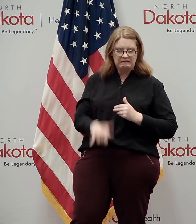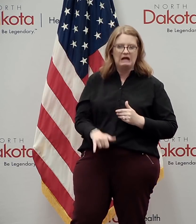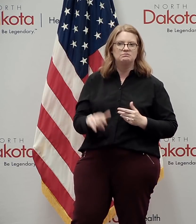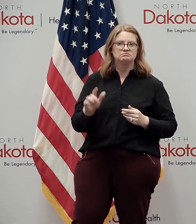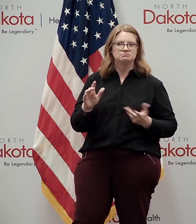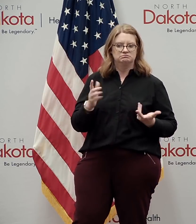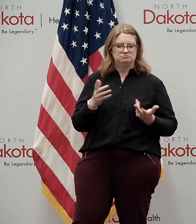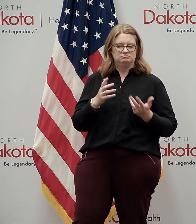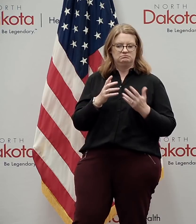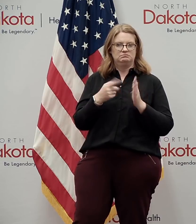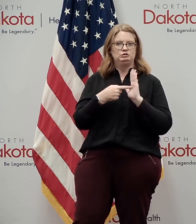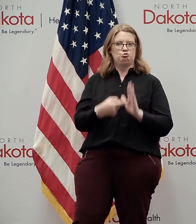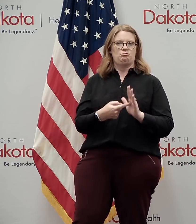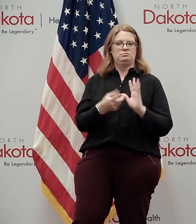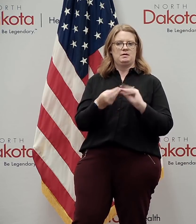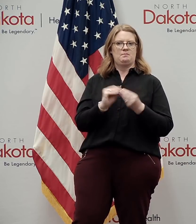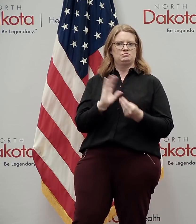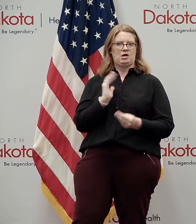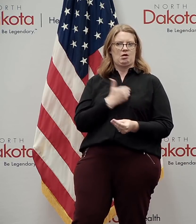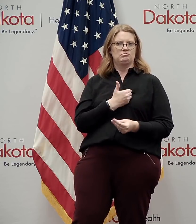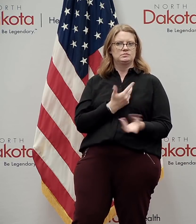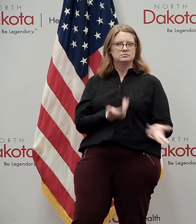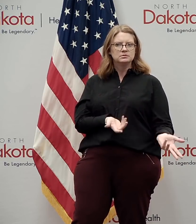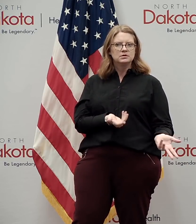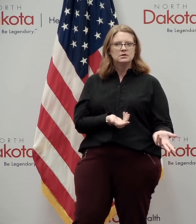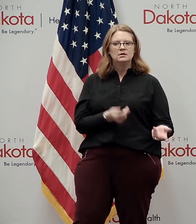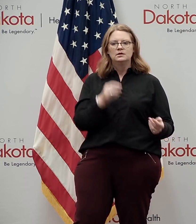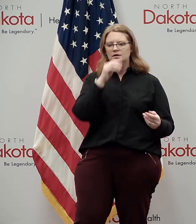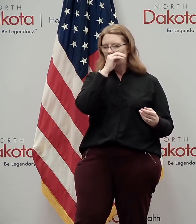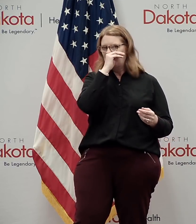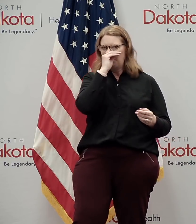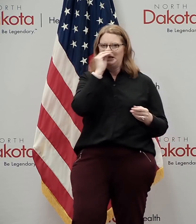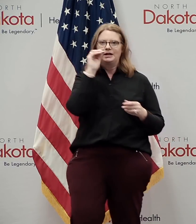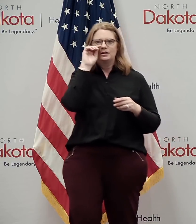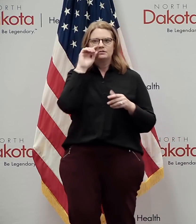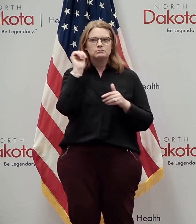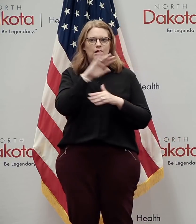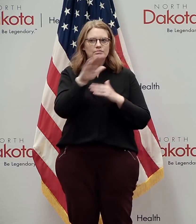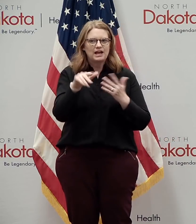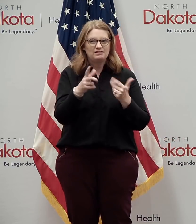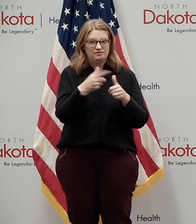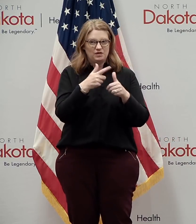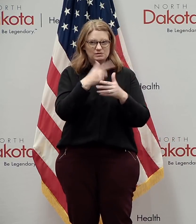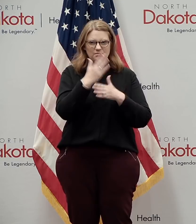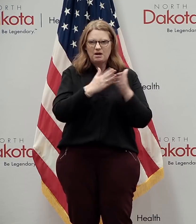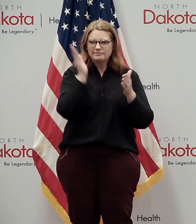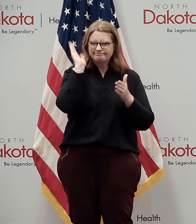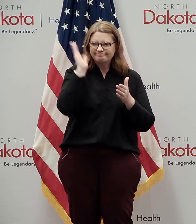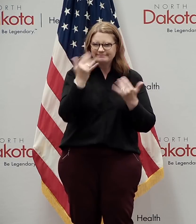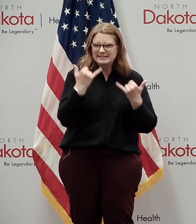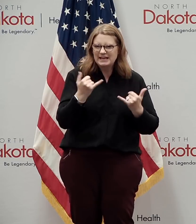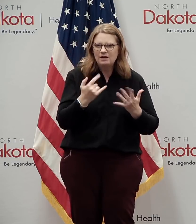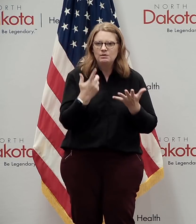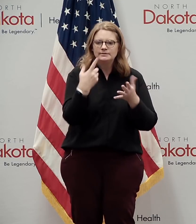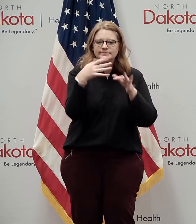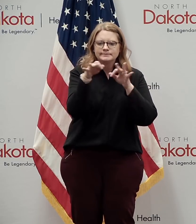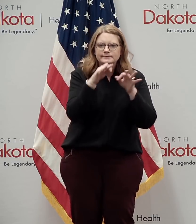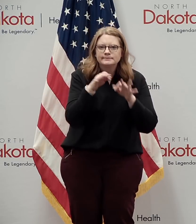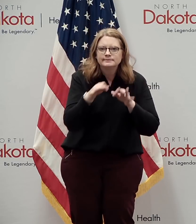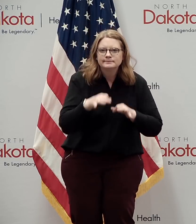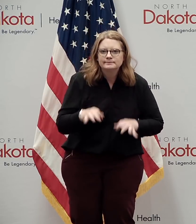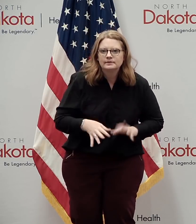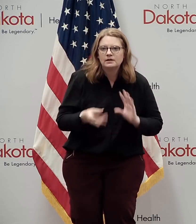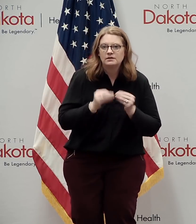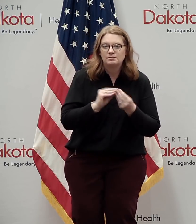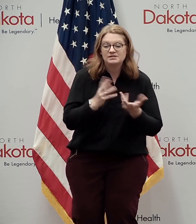there's additional information, we walked through all the block and tackling today, but if there's things that we can do with the numbers that we have to